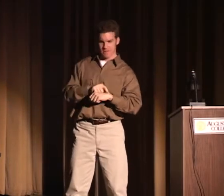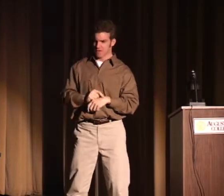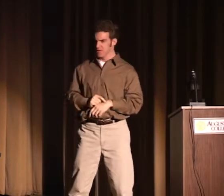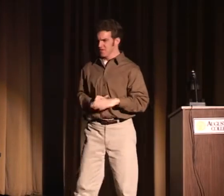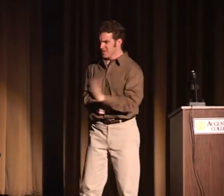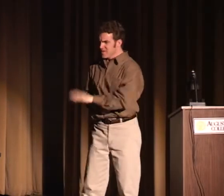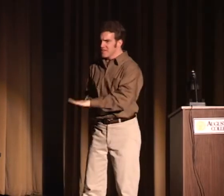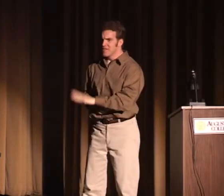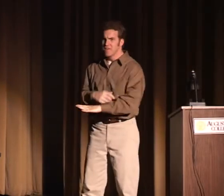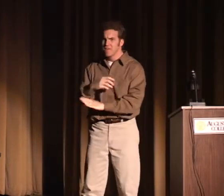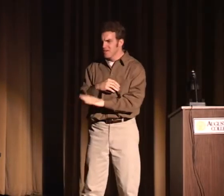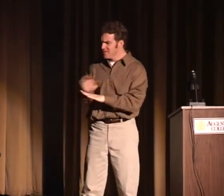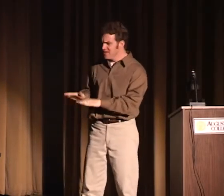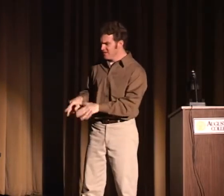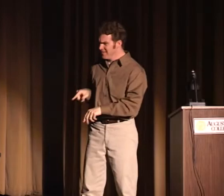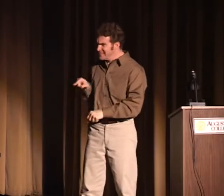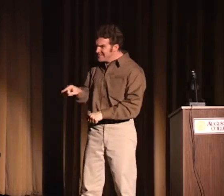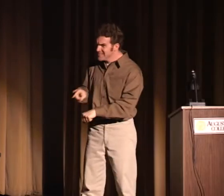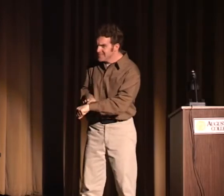him my watch, and he did this.